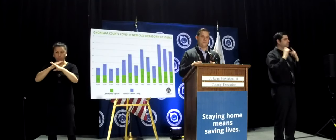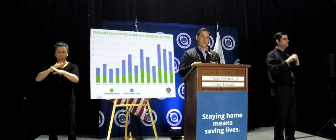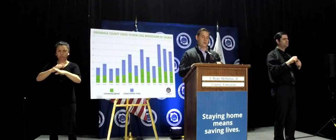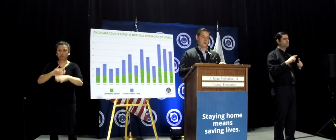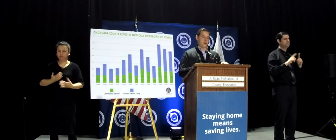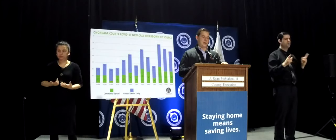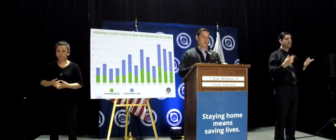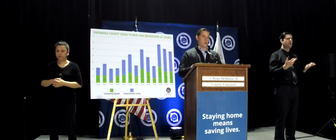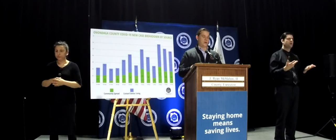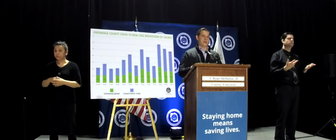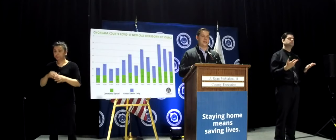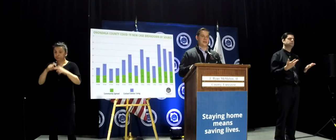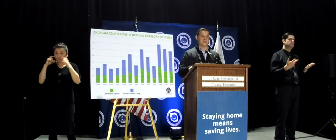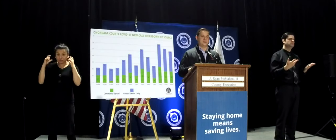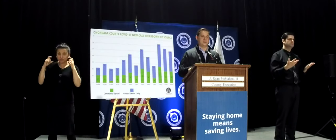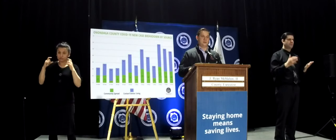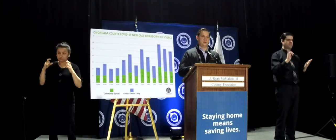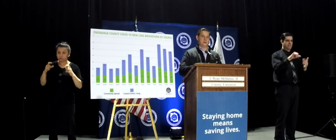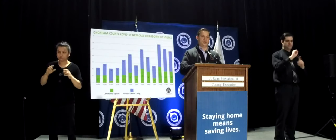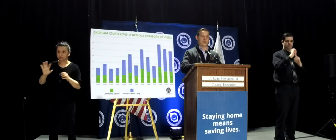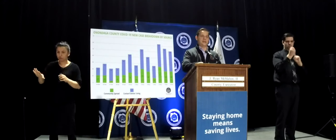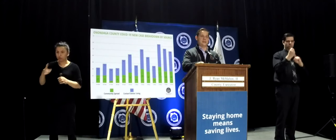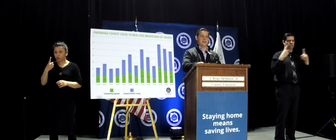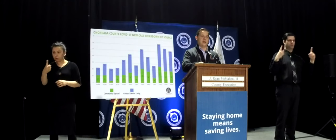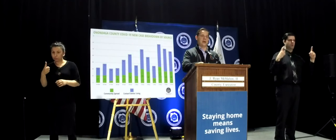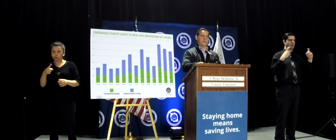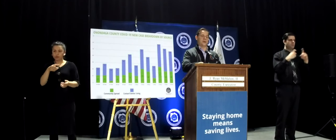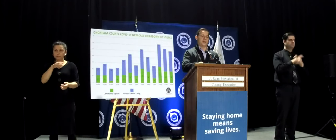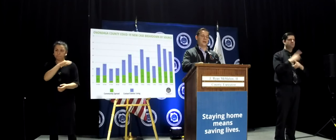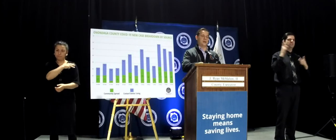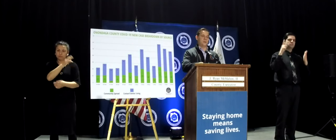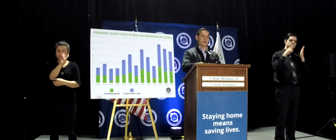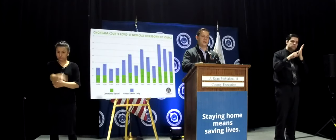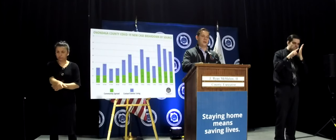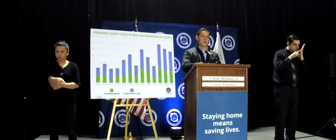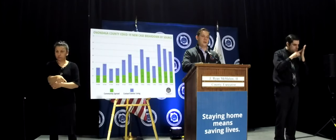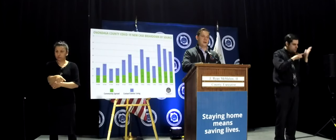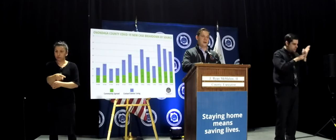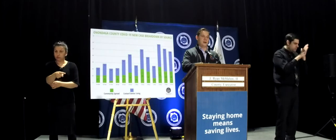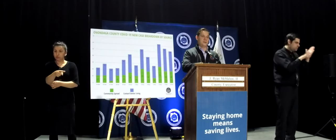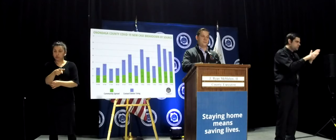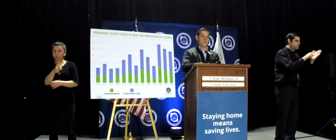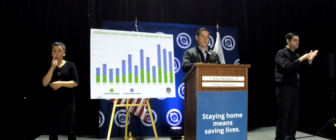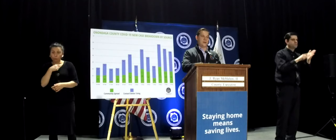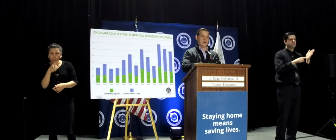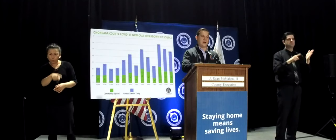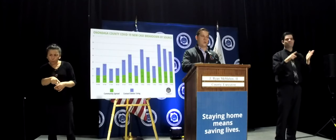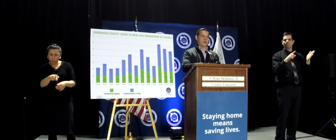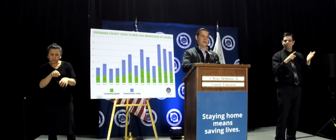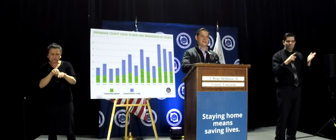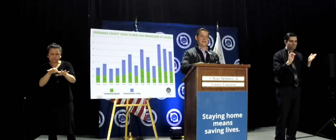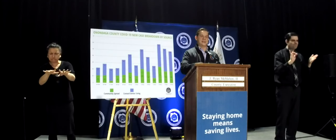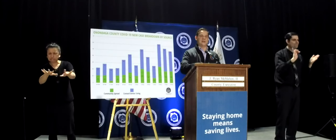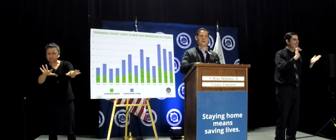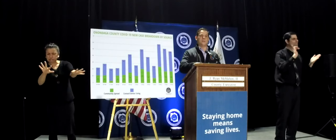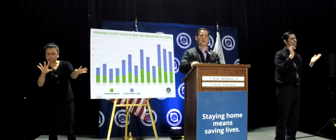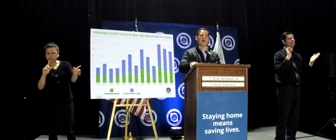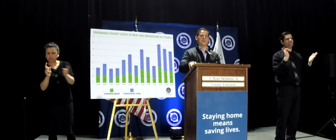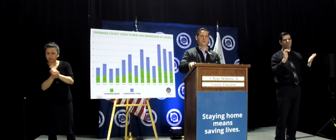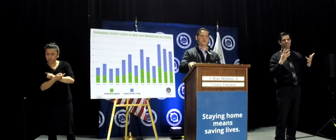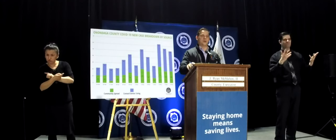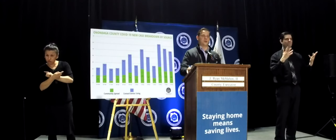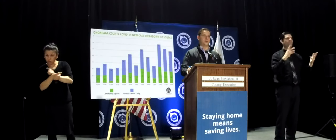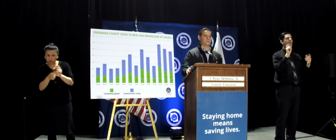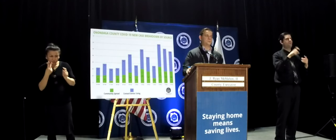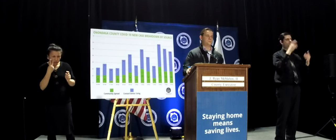complicated, how that one case, the tracing, how complicated it can be, and how one case can take up a lot